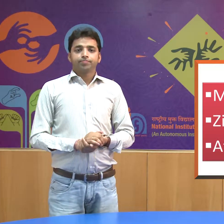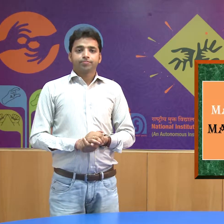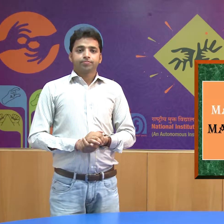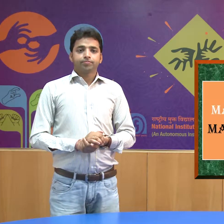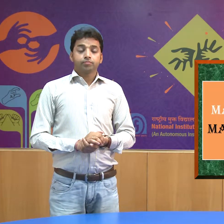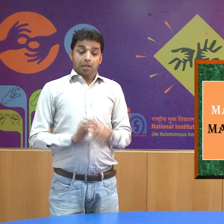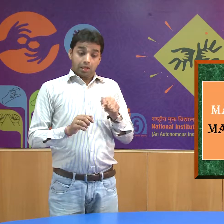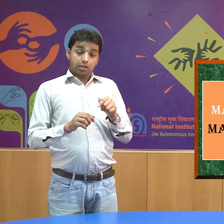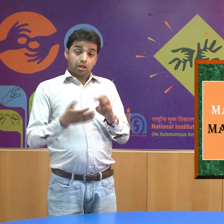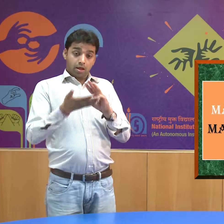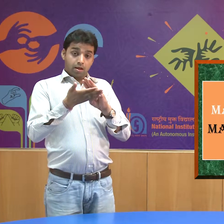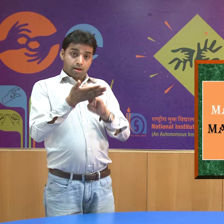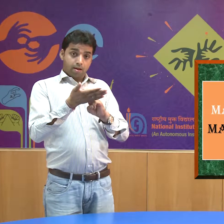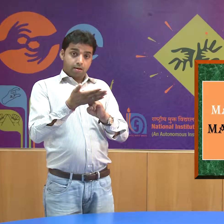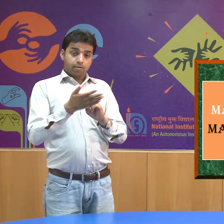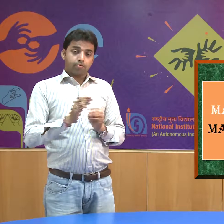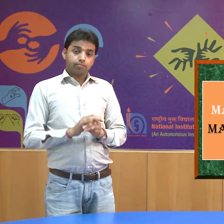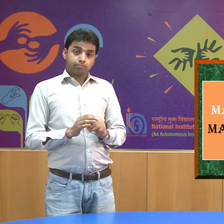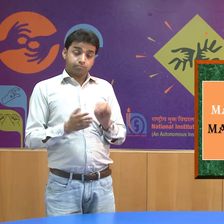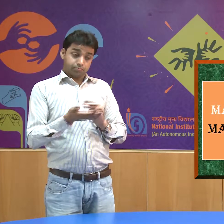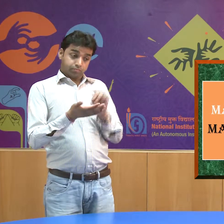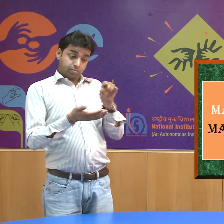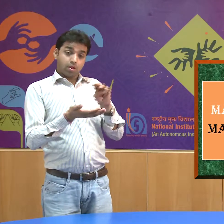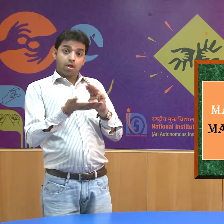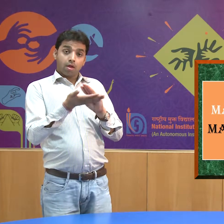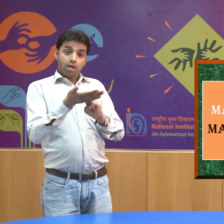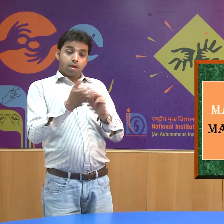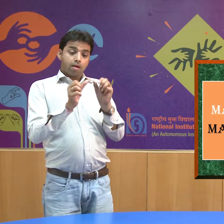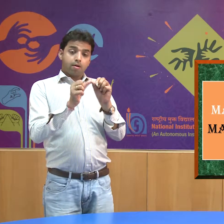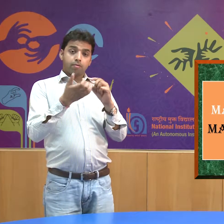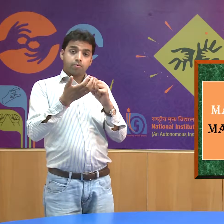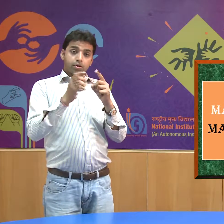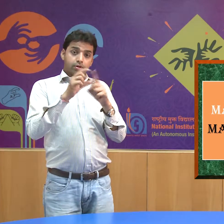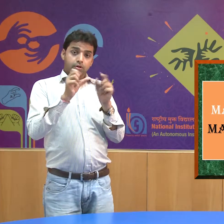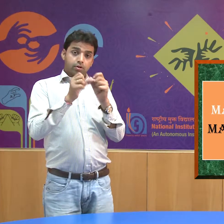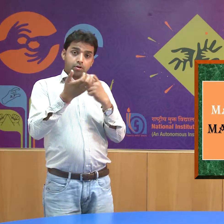The madrasas were maintained by the rulers and nobles.